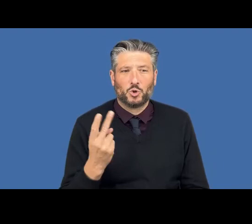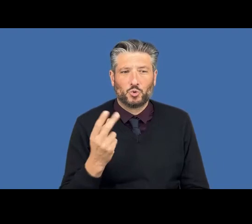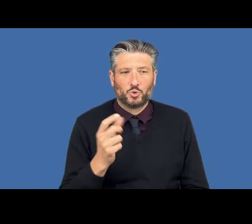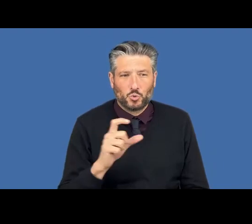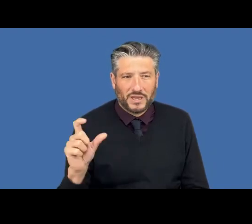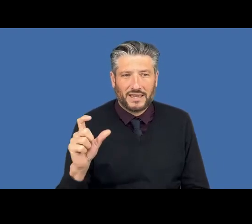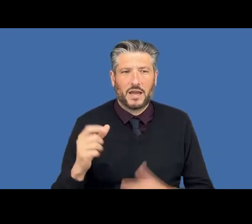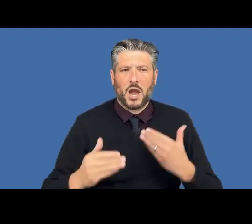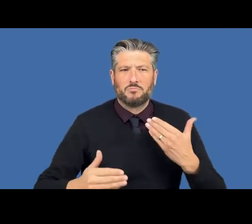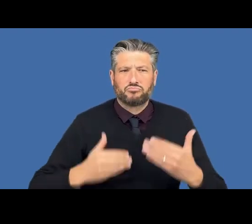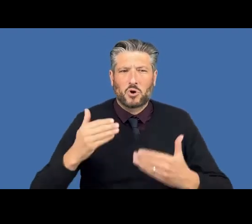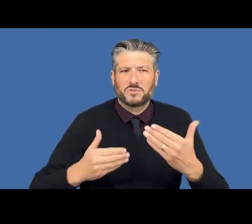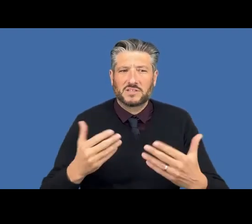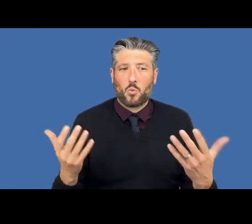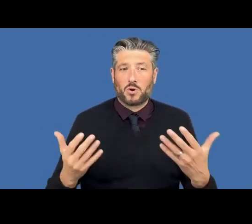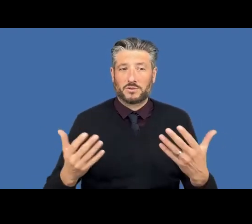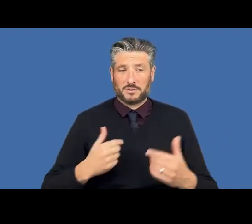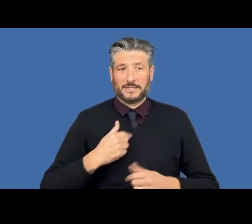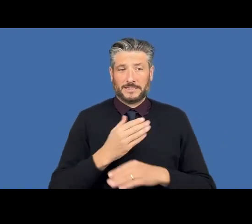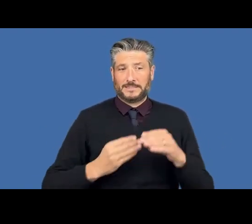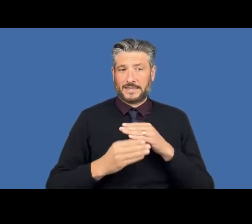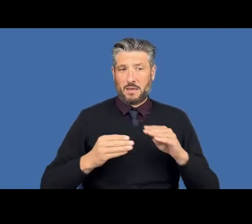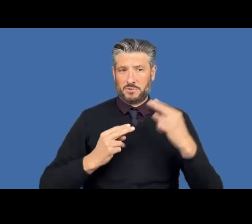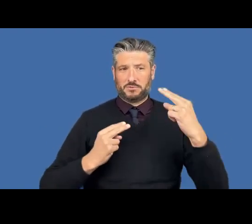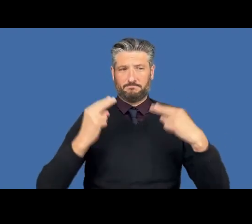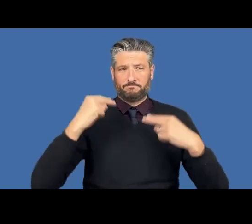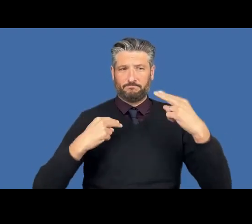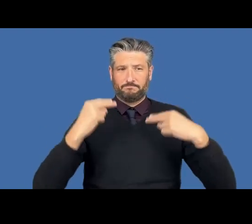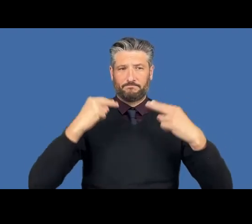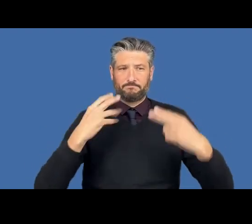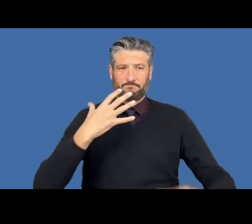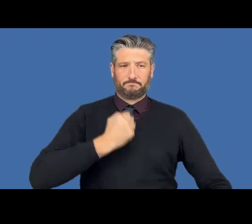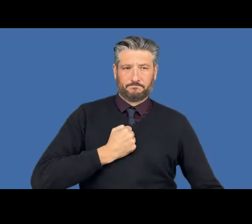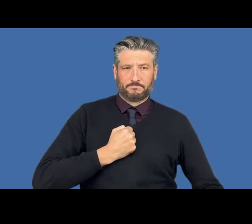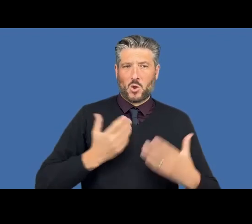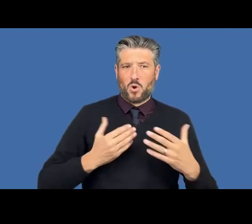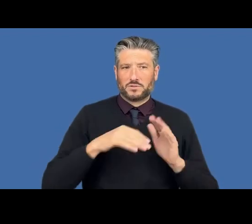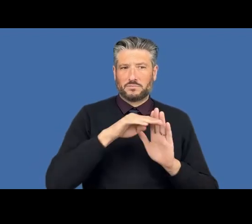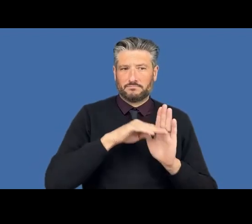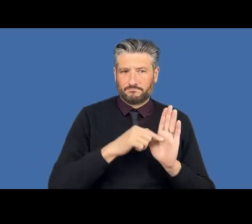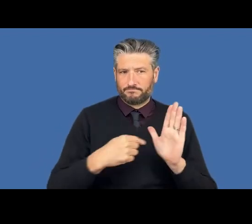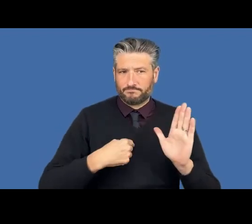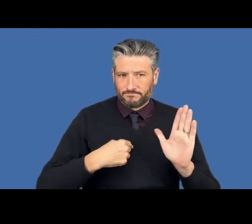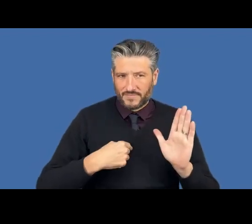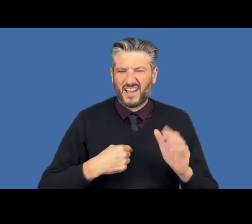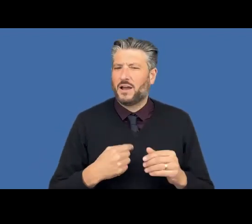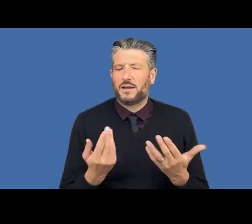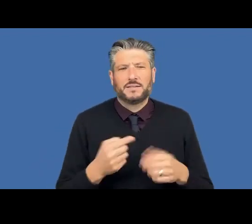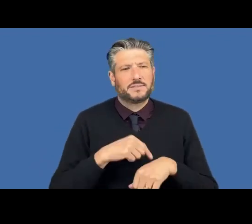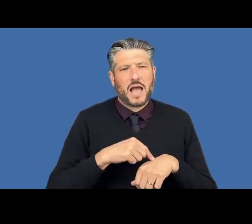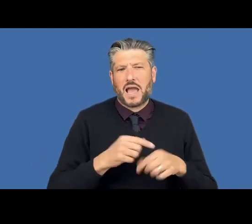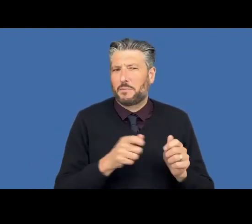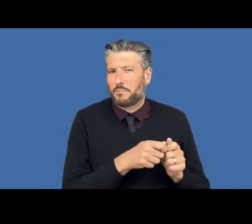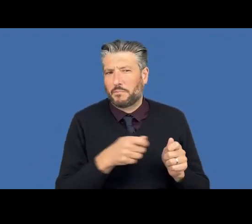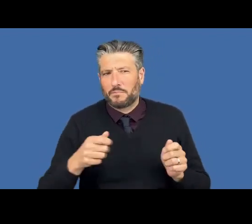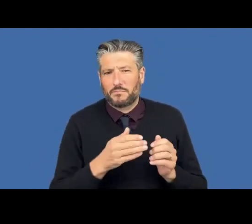else. So firstly, actually, we go back to the first question that you asked at the